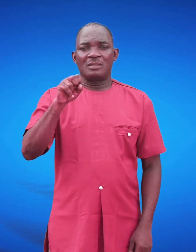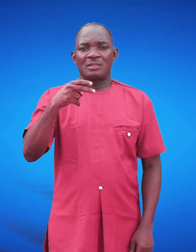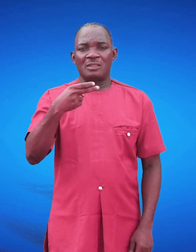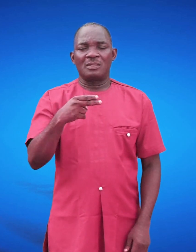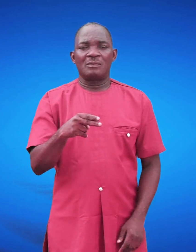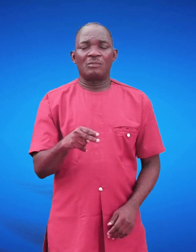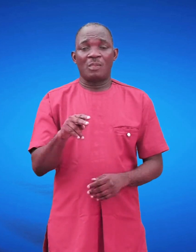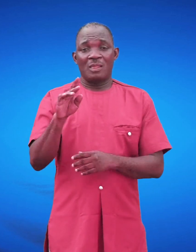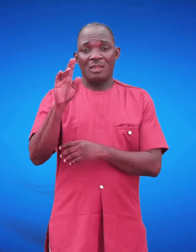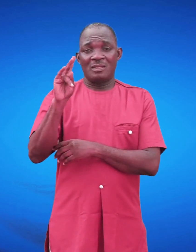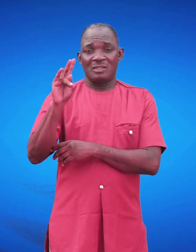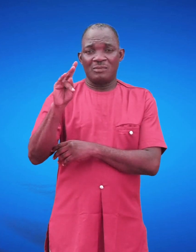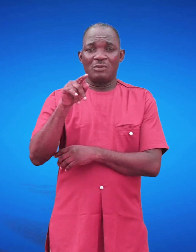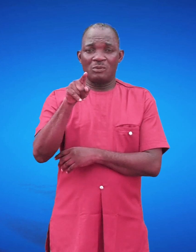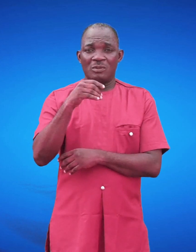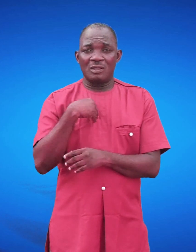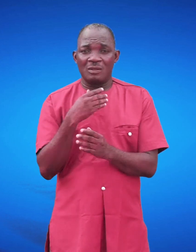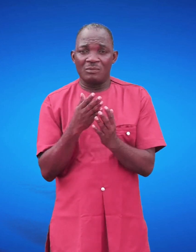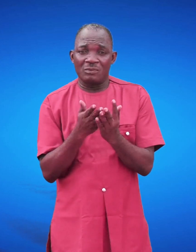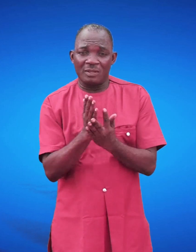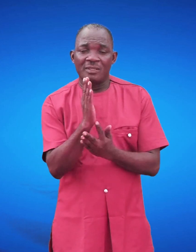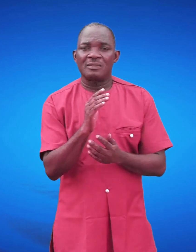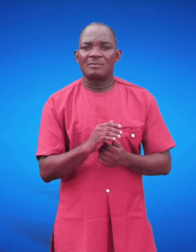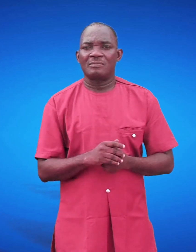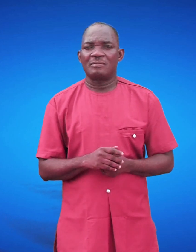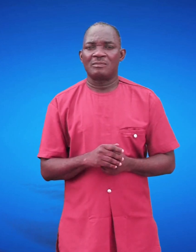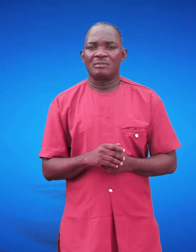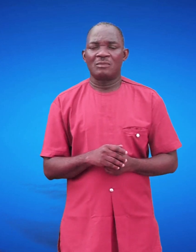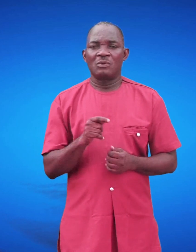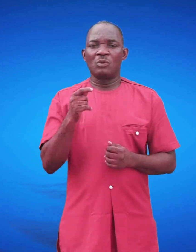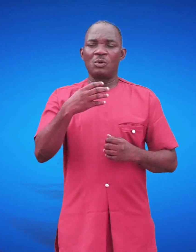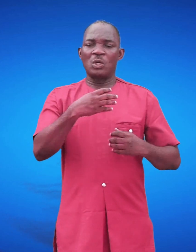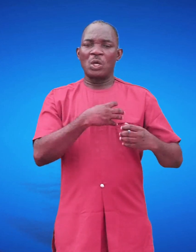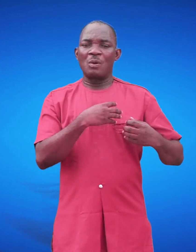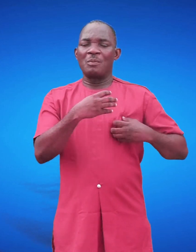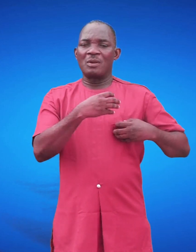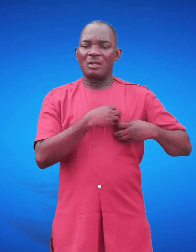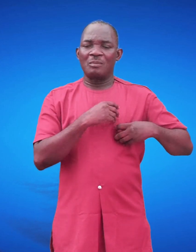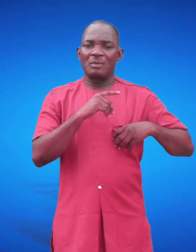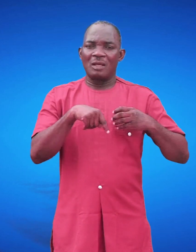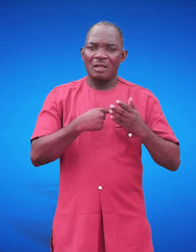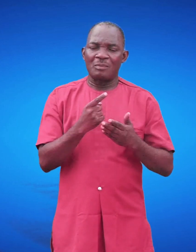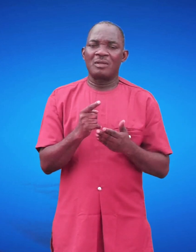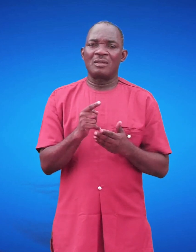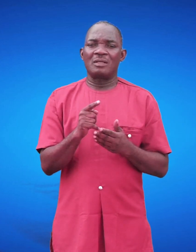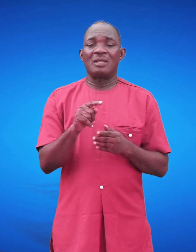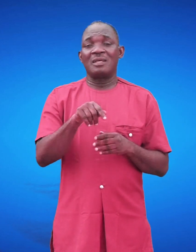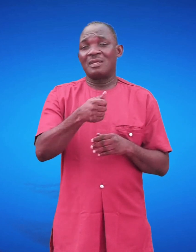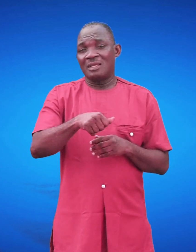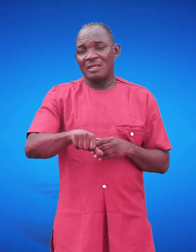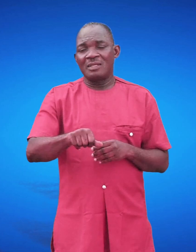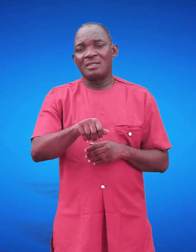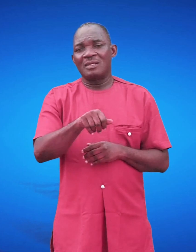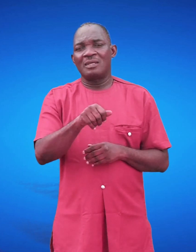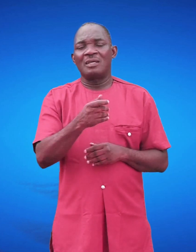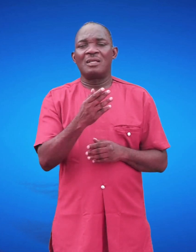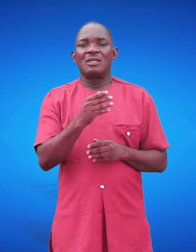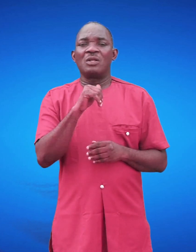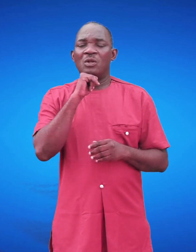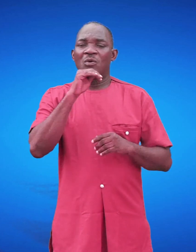17. You have the right to complain about any unsatisfactory